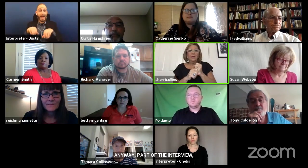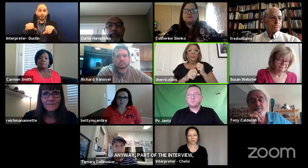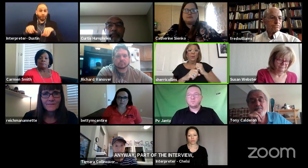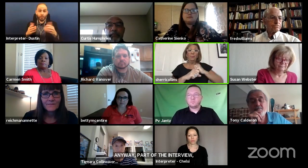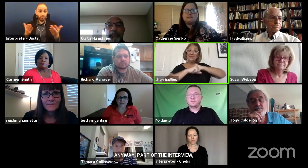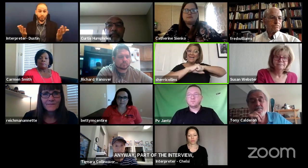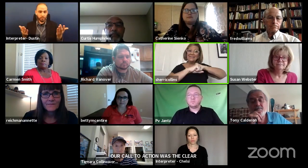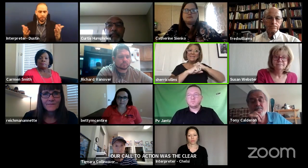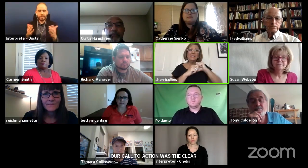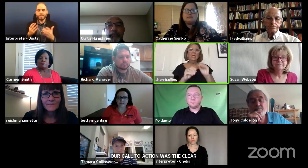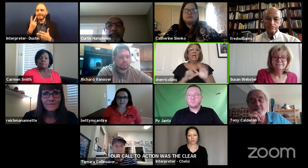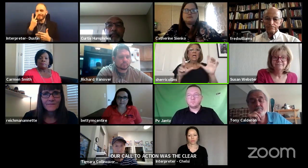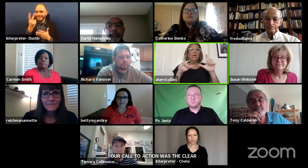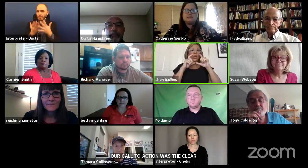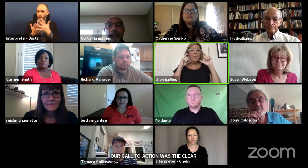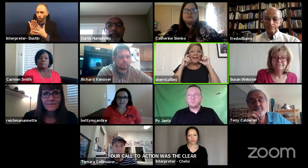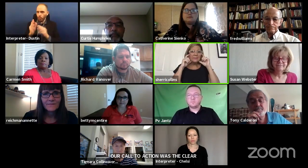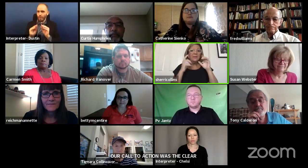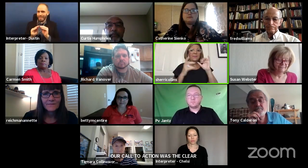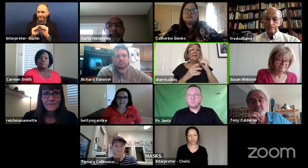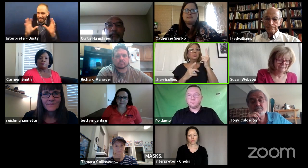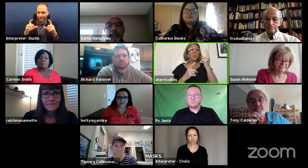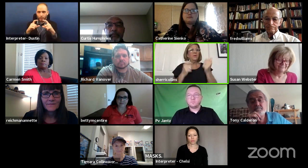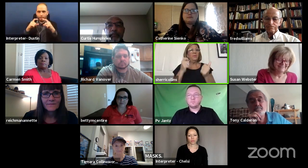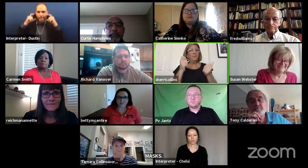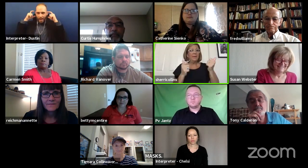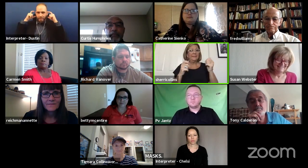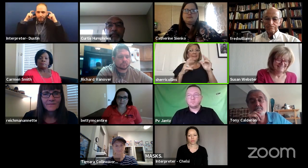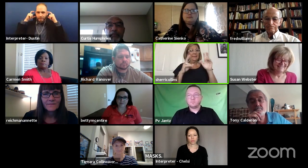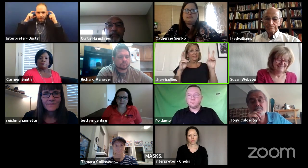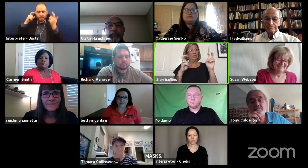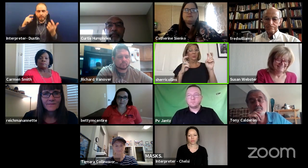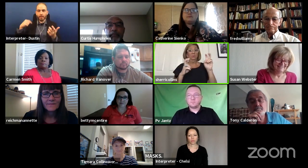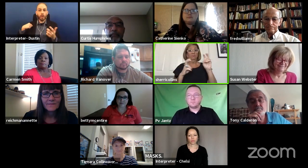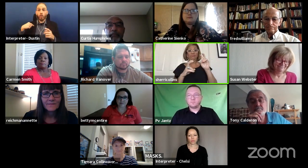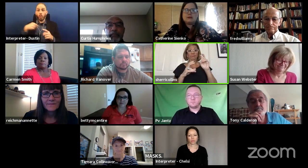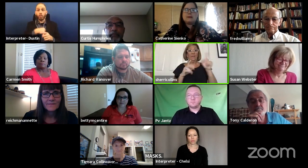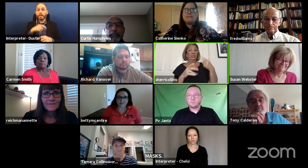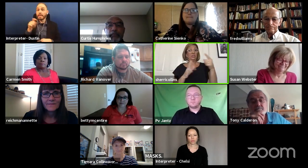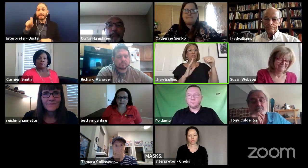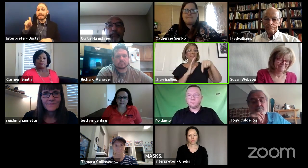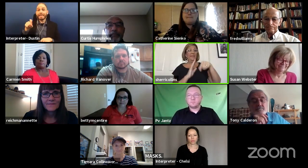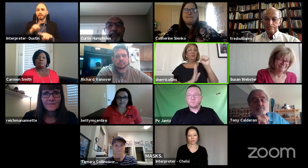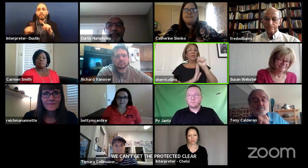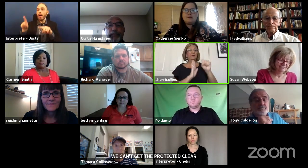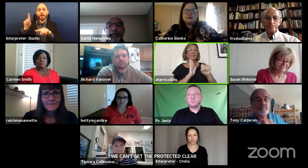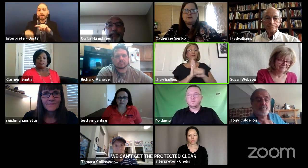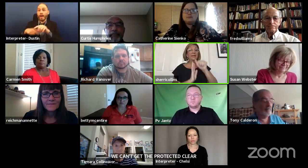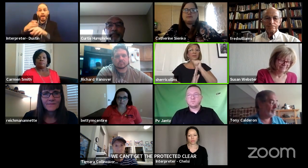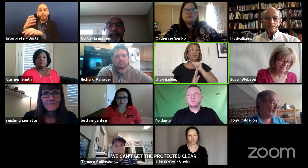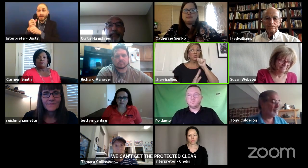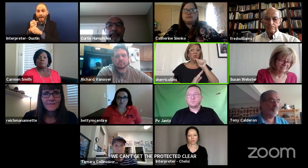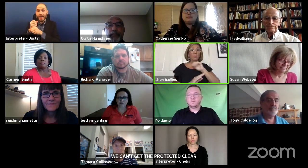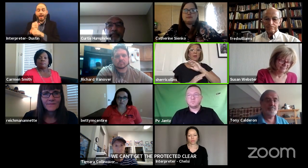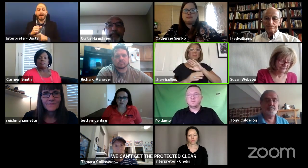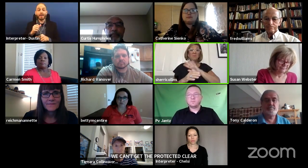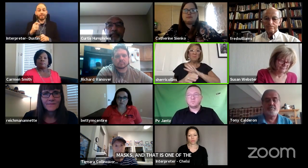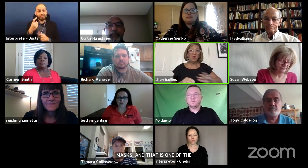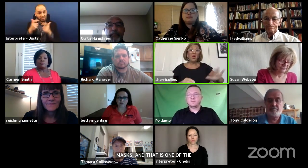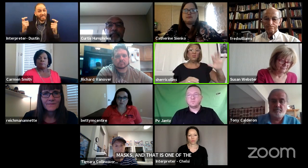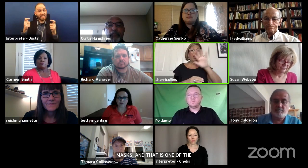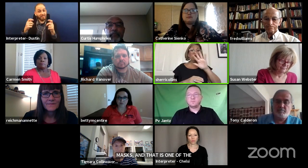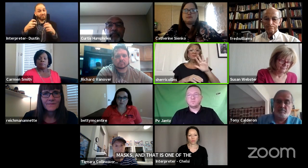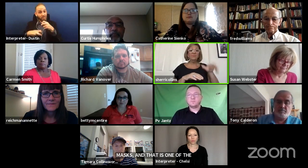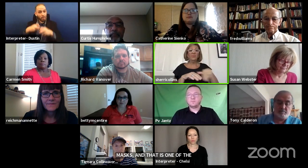get the protected clear mask, and that's one of the biggest issues not just here in the state of Arizona,